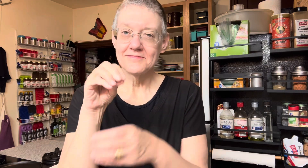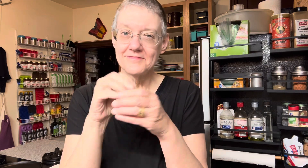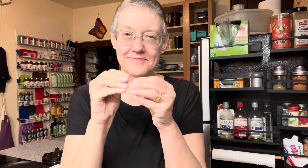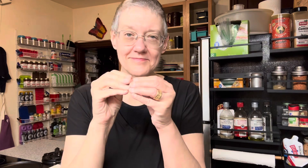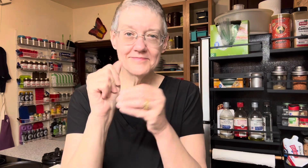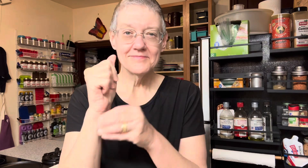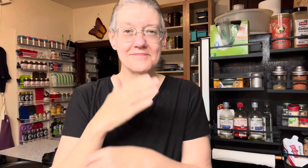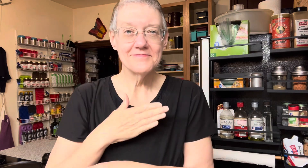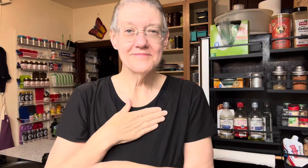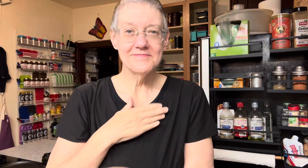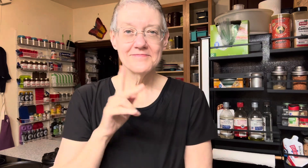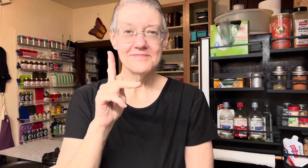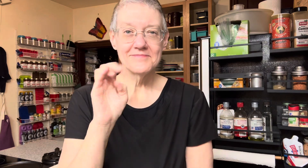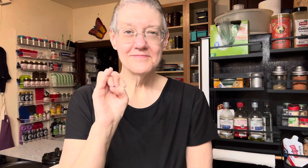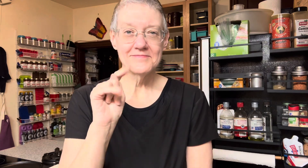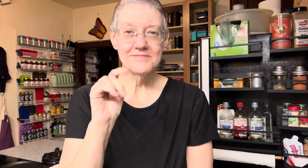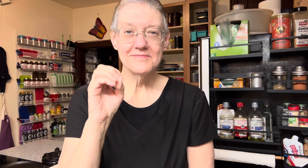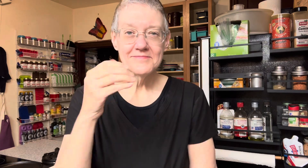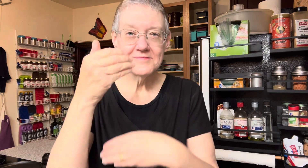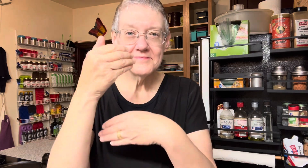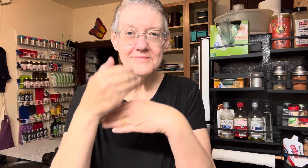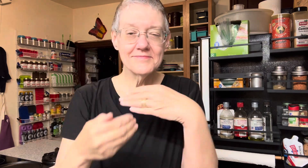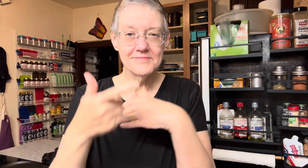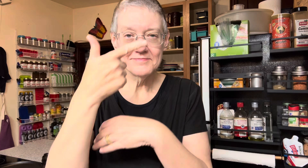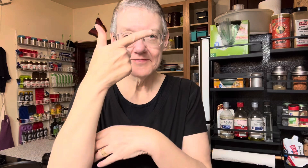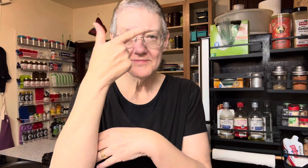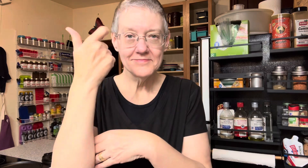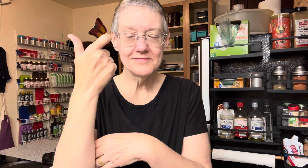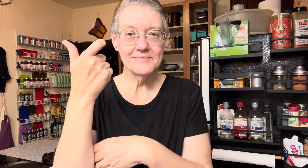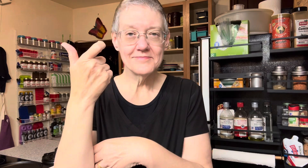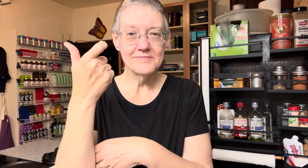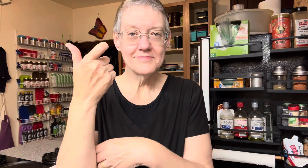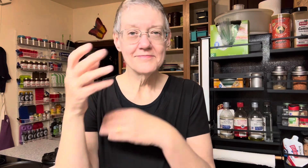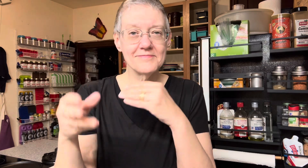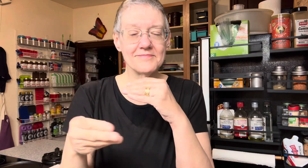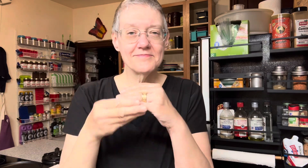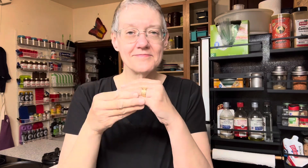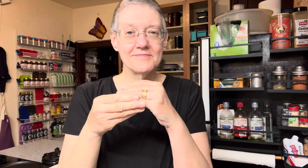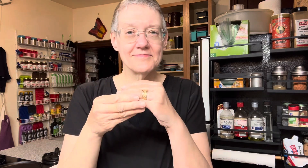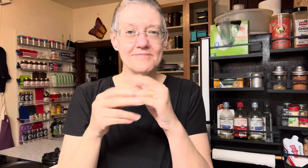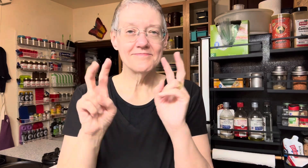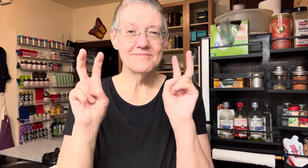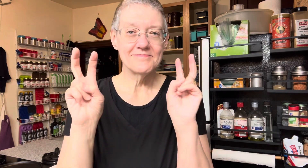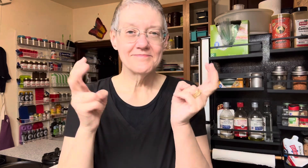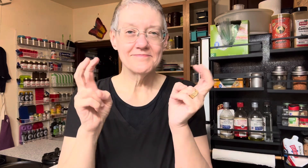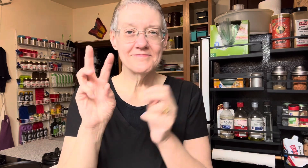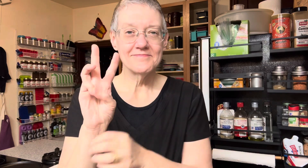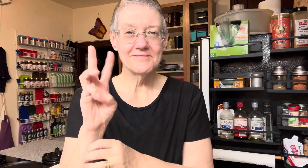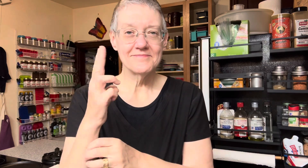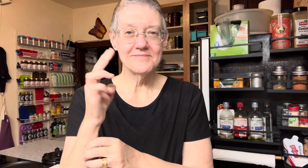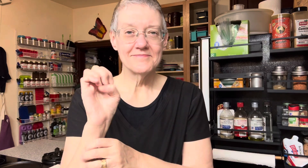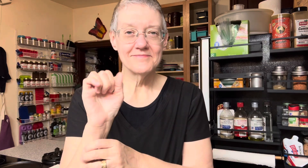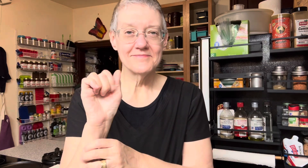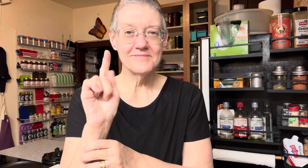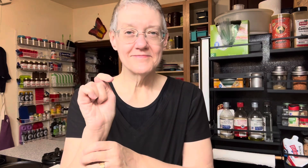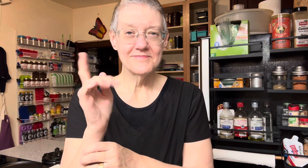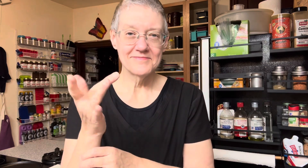I use apple cider vinegar in most of my keto breads because it adds kind of a wheat